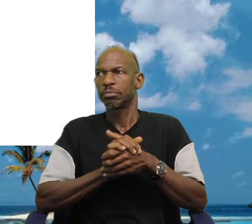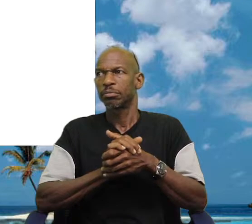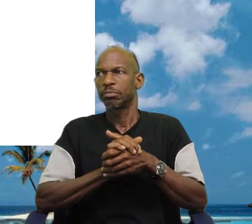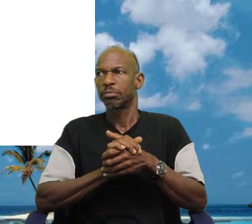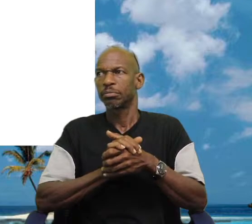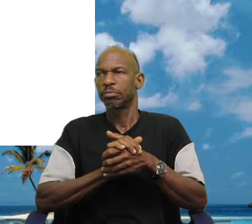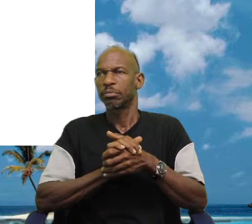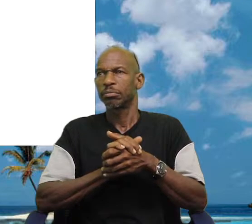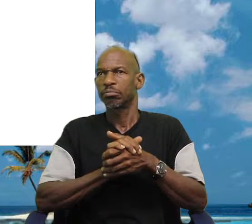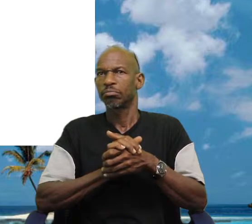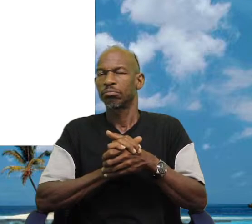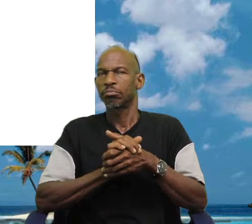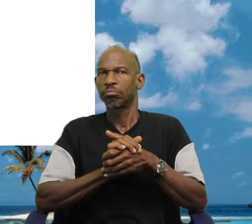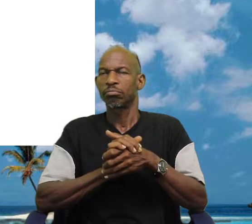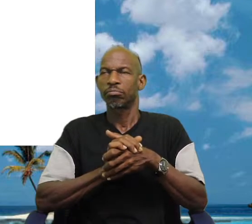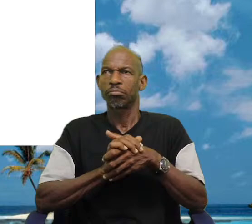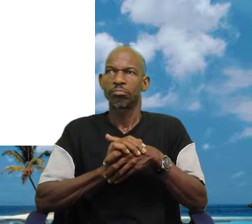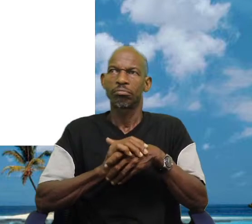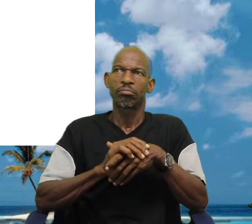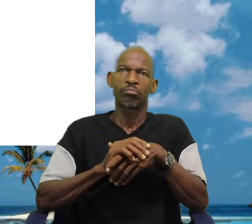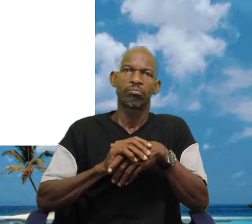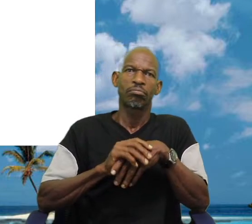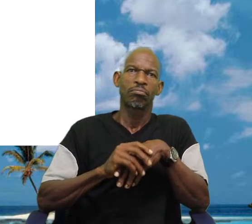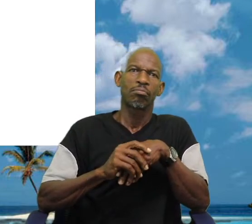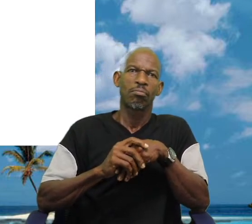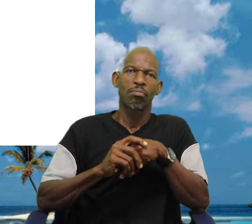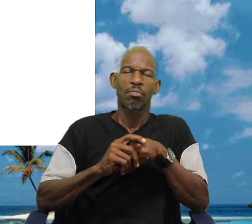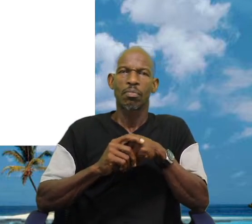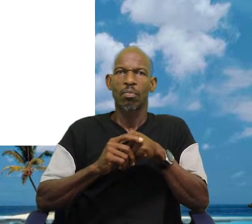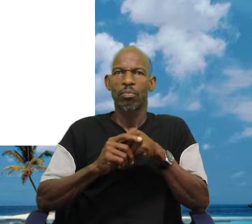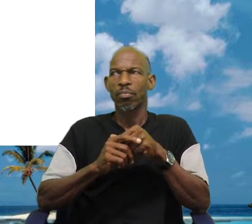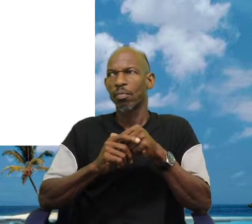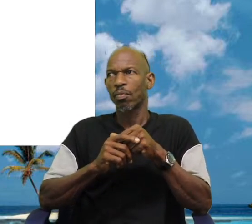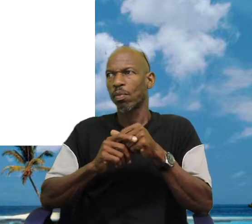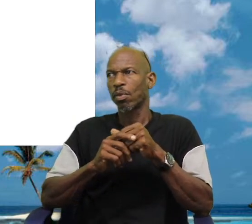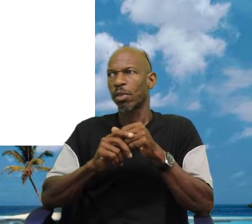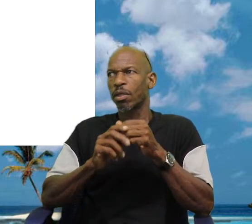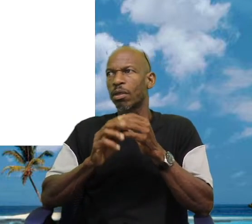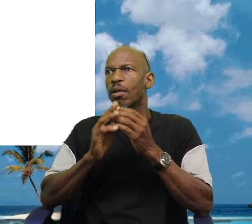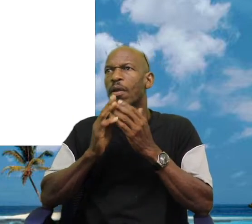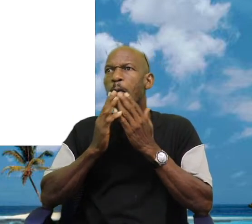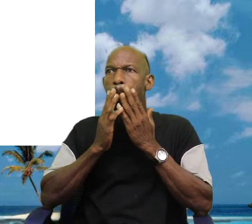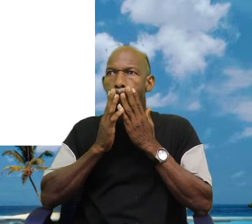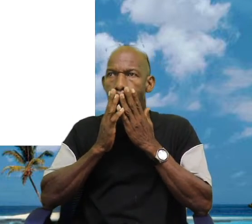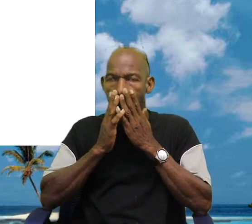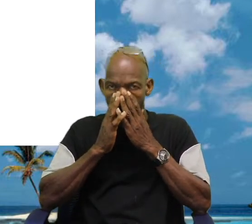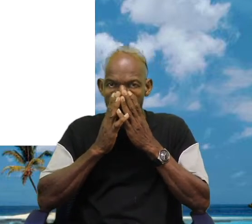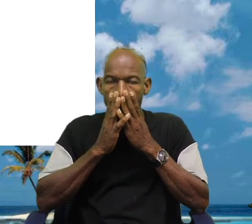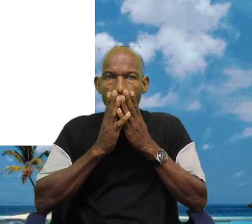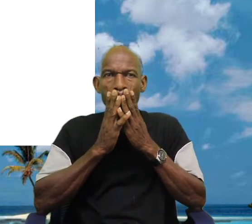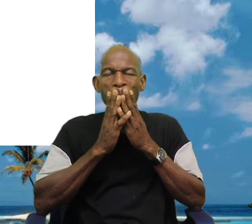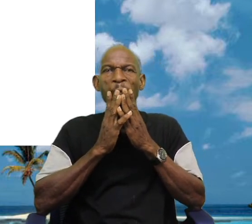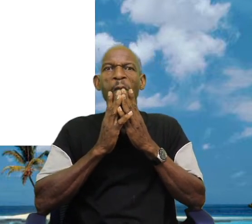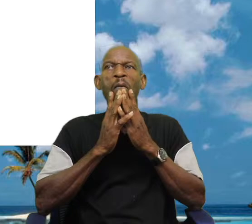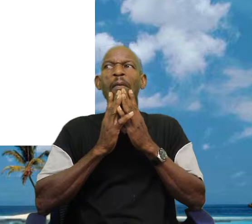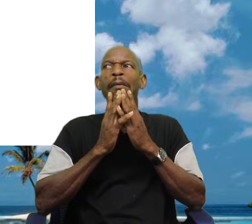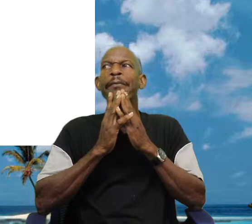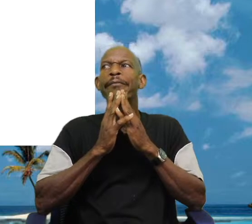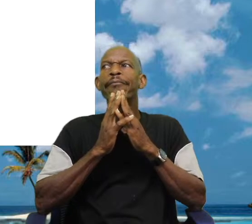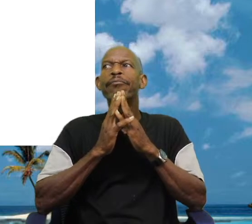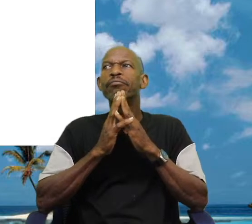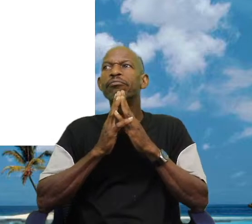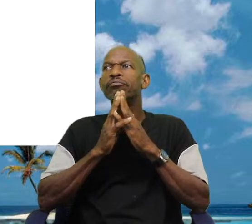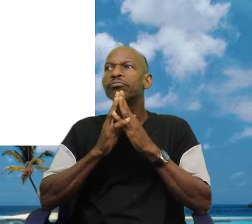So I can say the new shoes. That is one way of placing the adjective. The